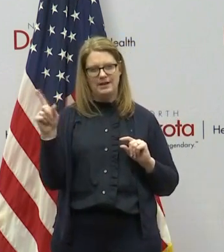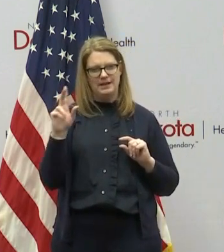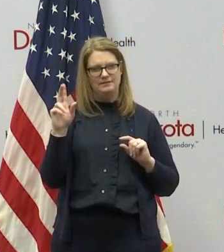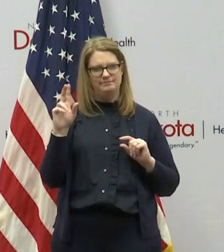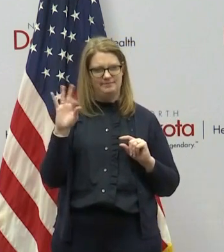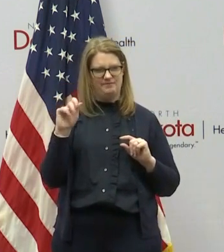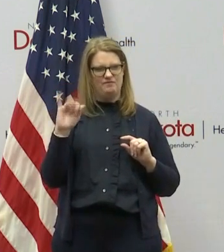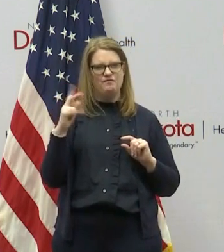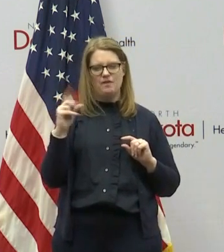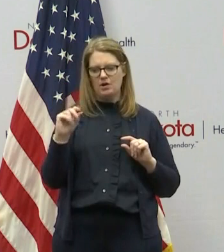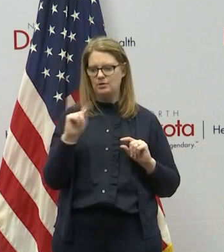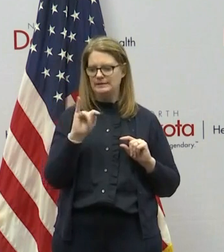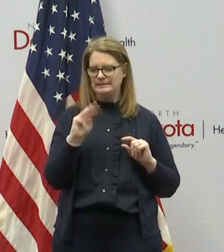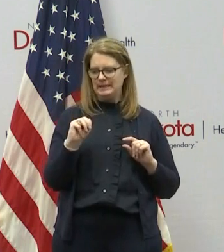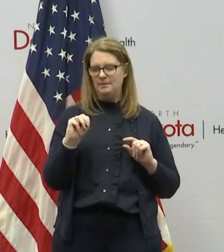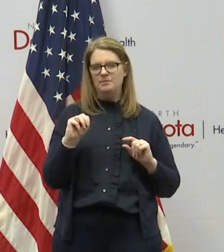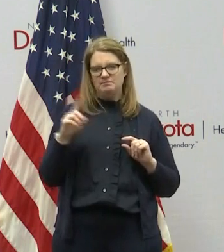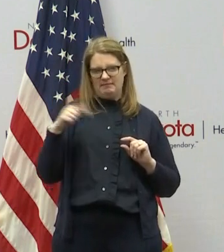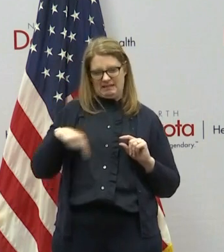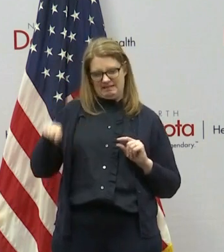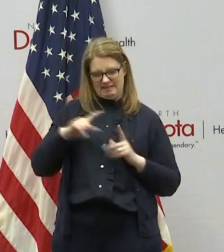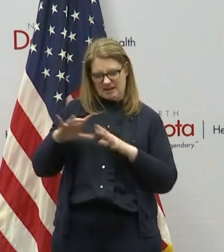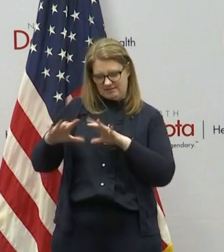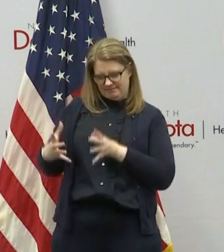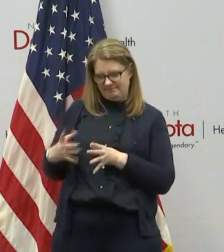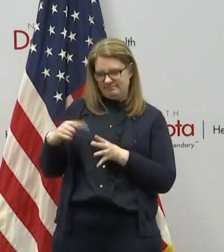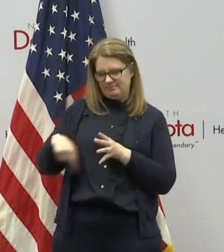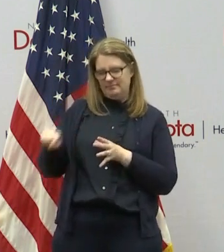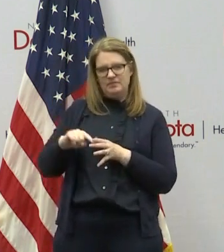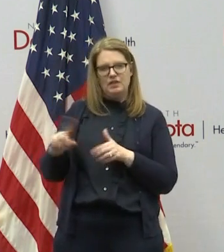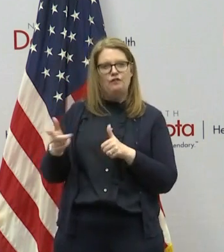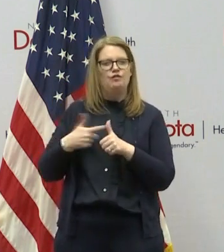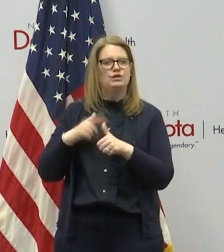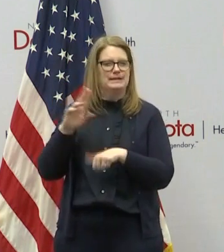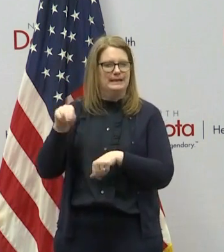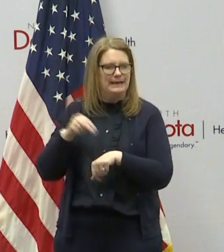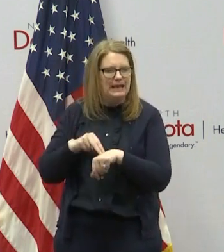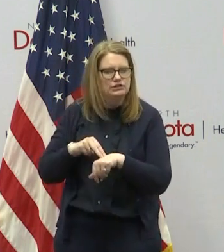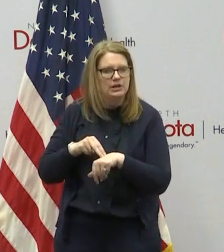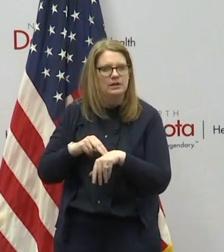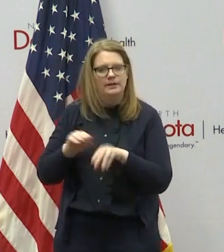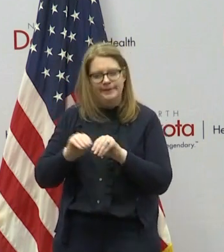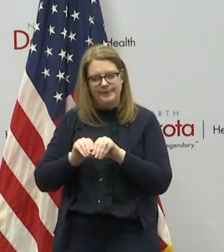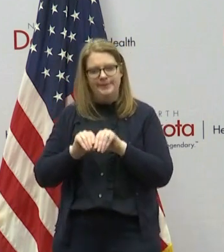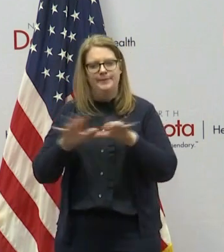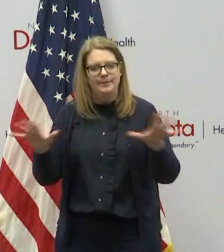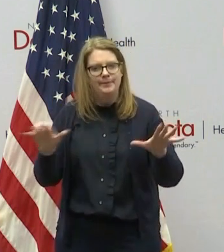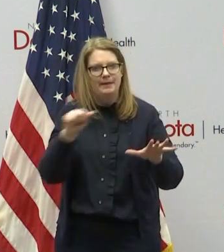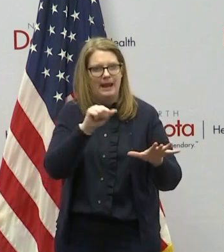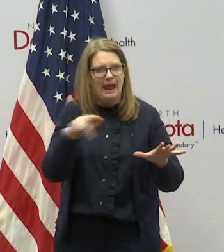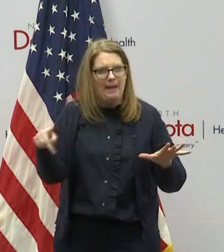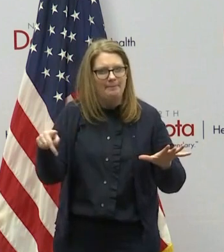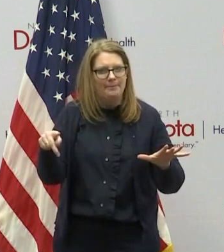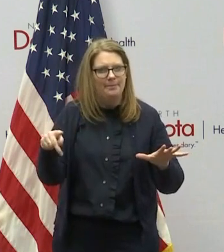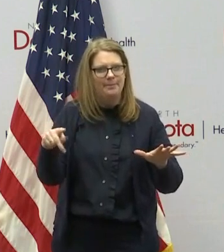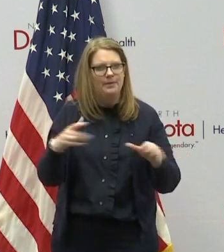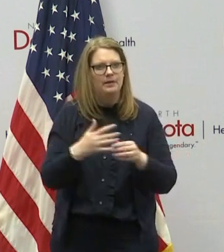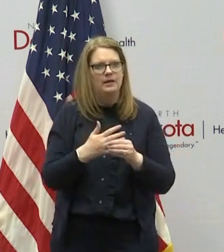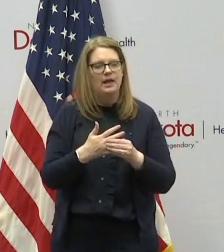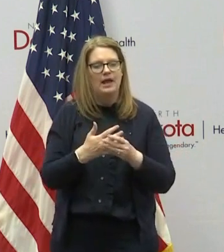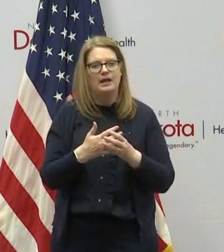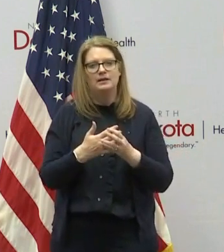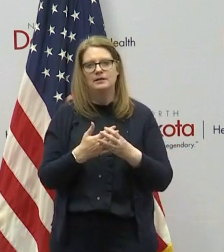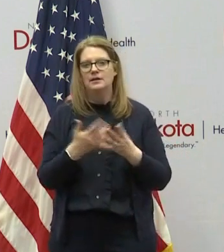Darren have done an amazing job, and their team. One of the first in the nation to release an app like this. And the app